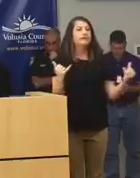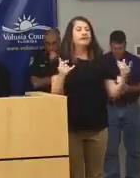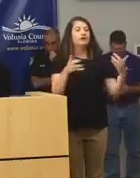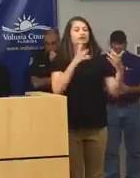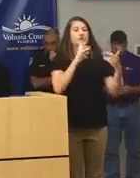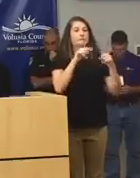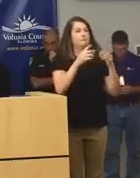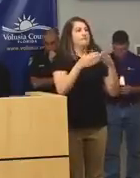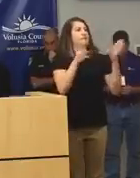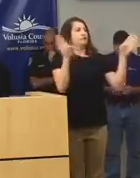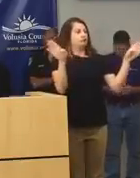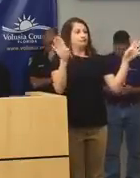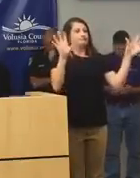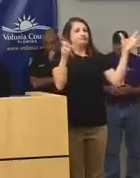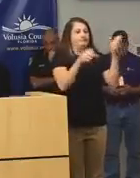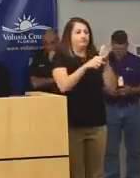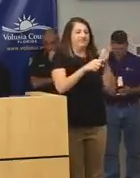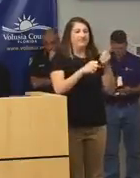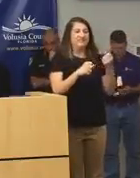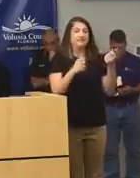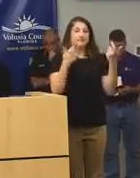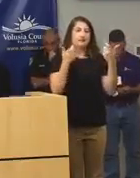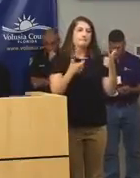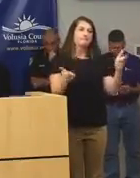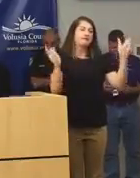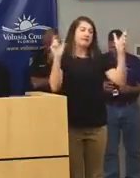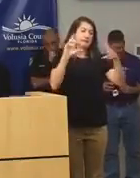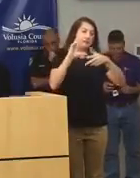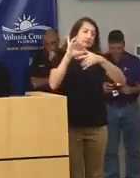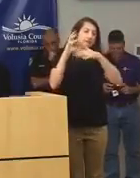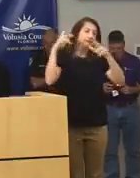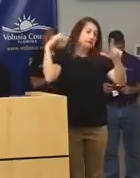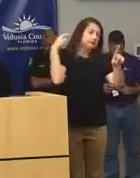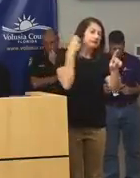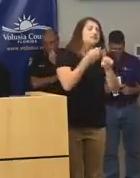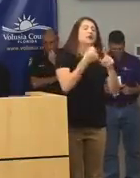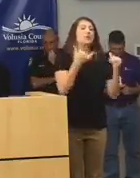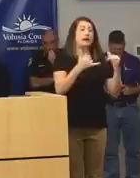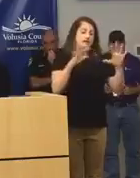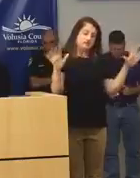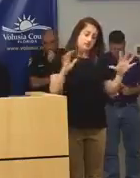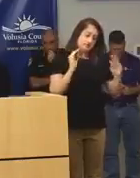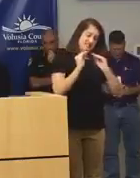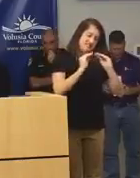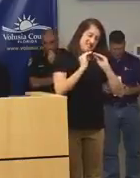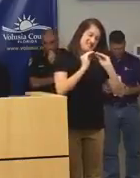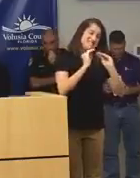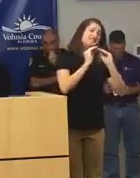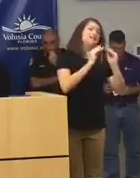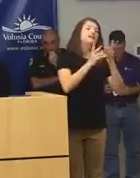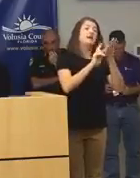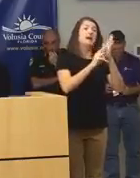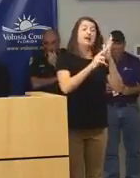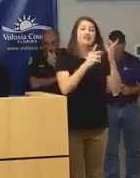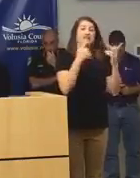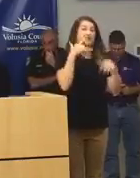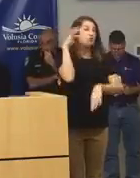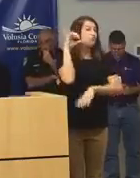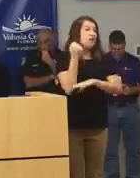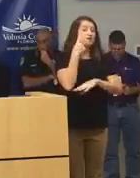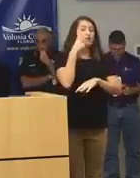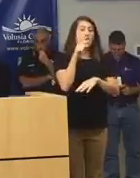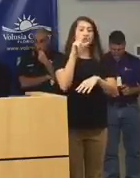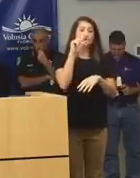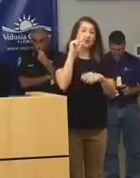picture first. FPL's massive Hurricane Irma's restoration effort is underway with a record of more than 20,000